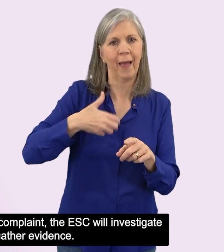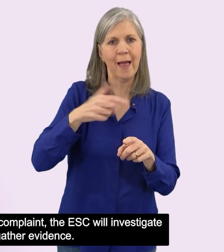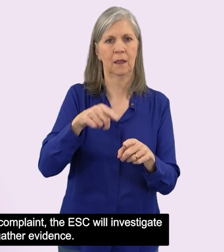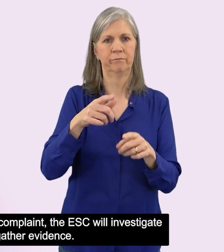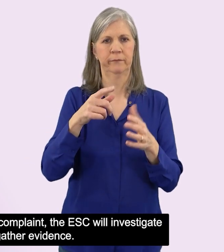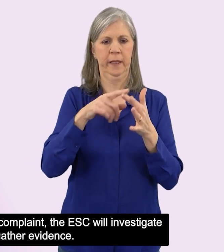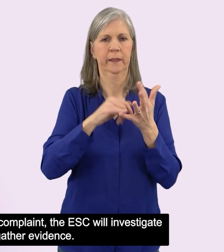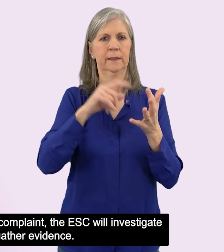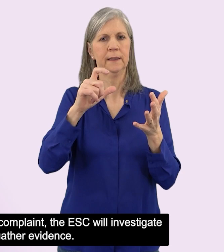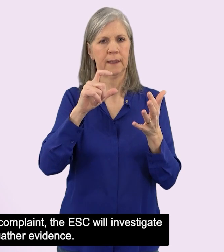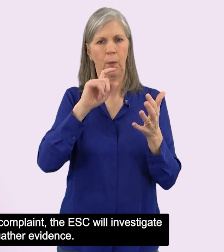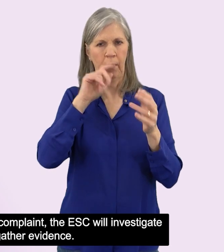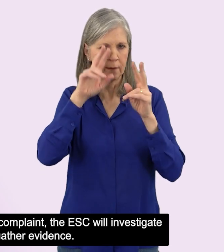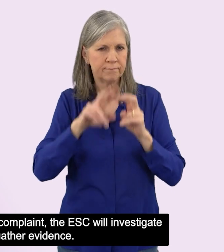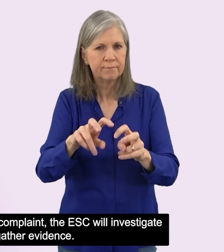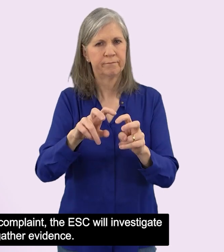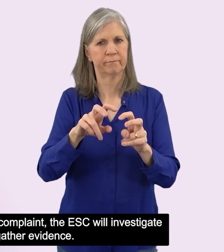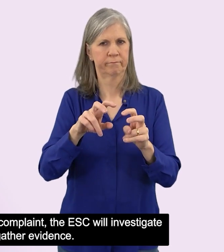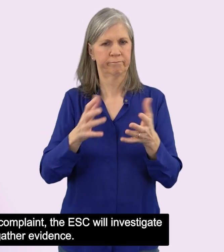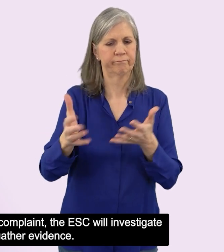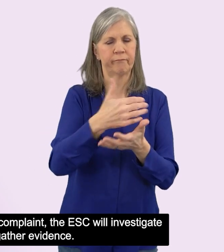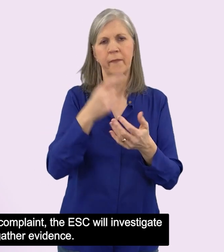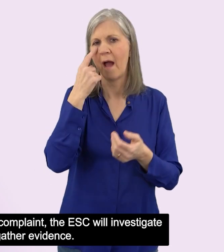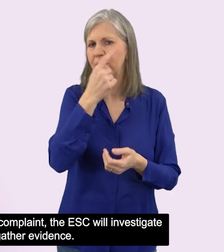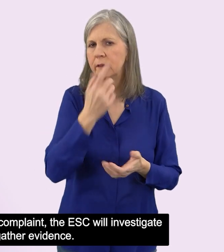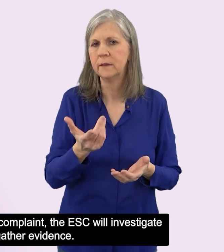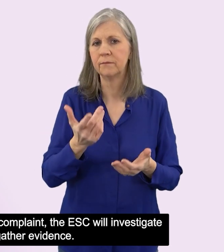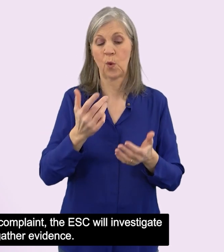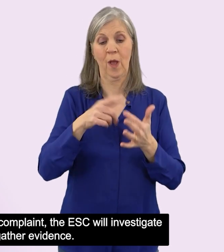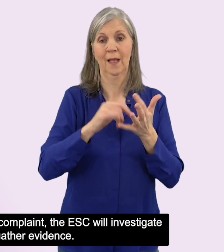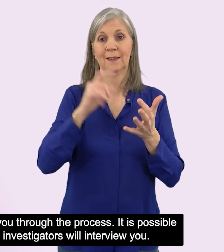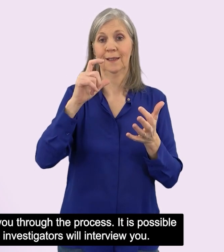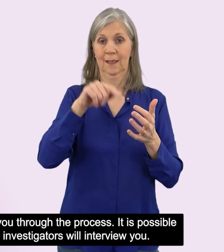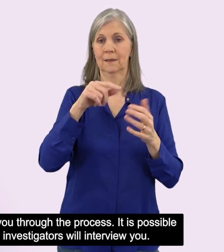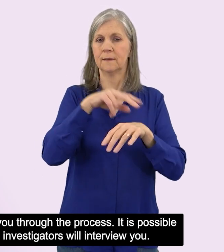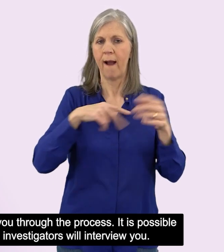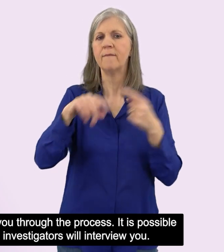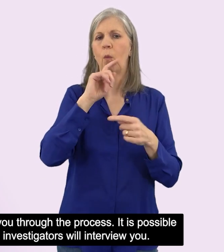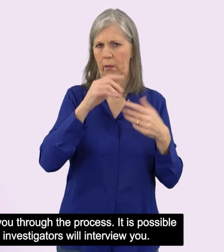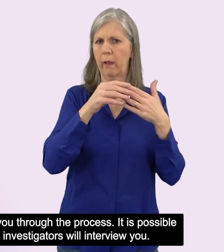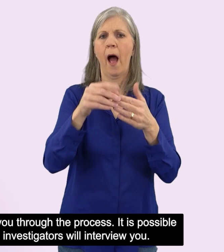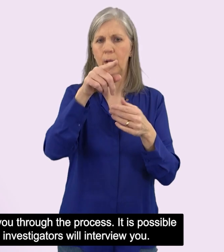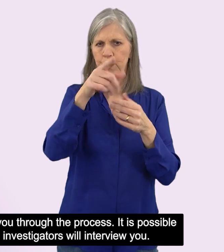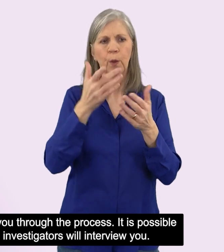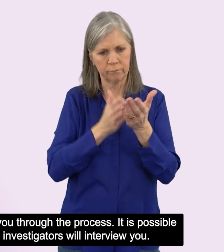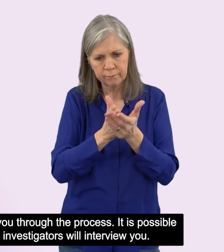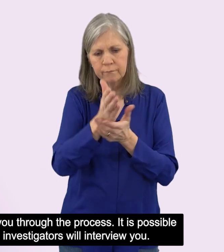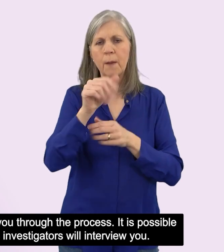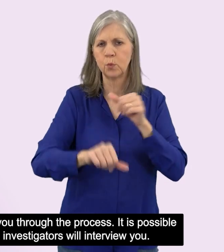Upon receipt of a complaint, the ESC will investigate and gather evidence. The ESC staff